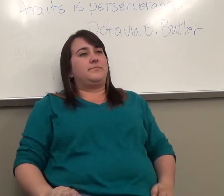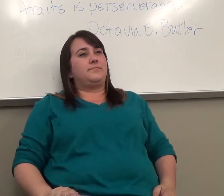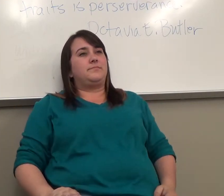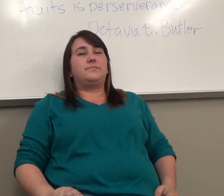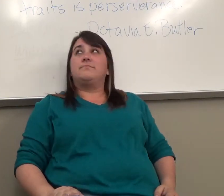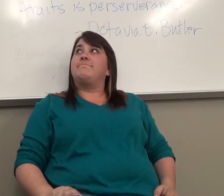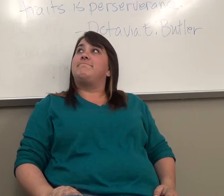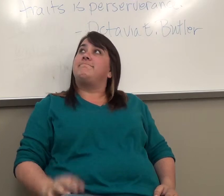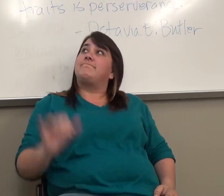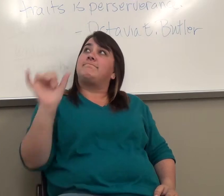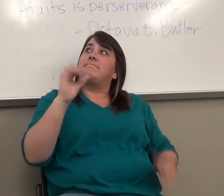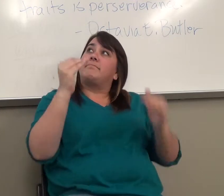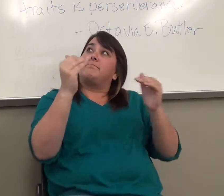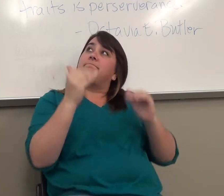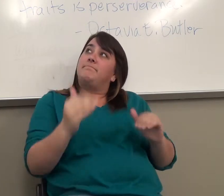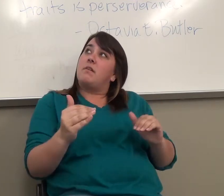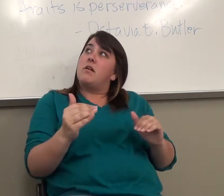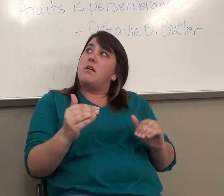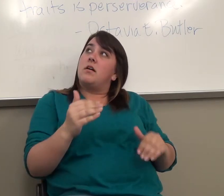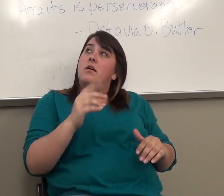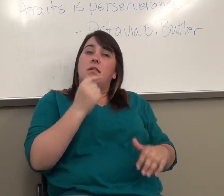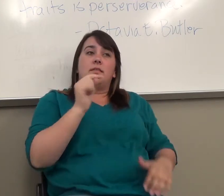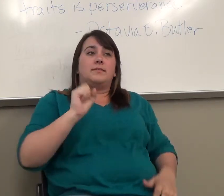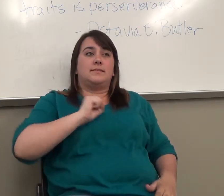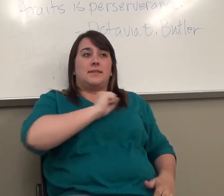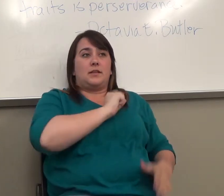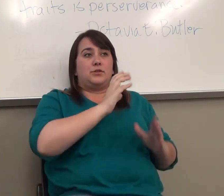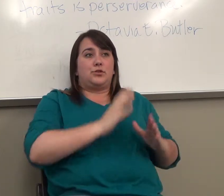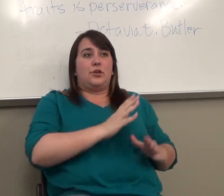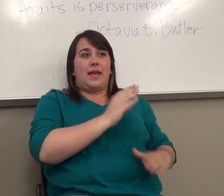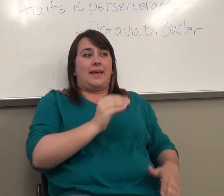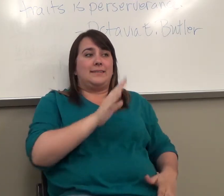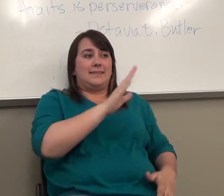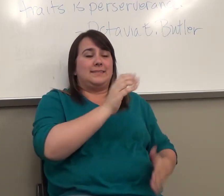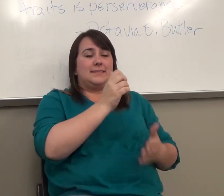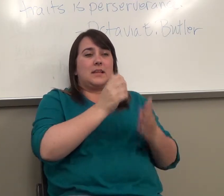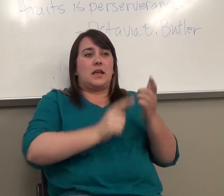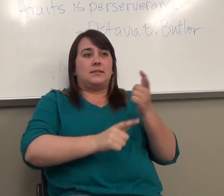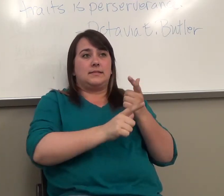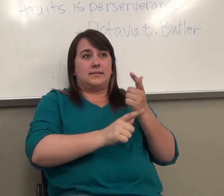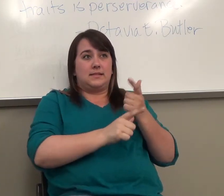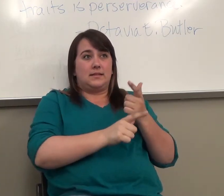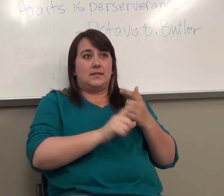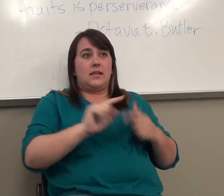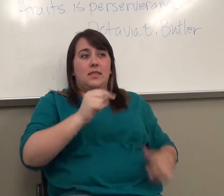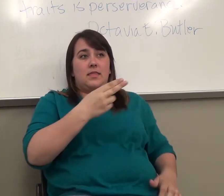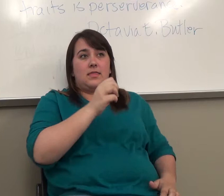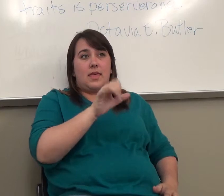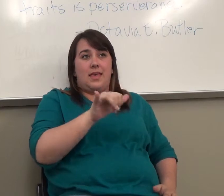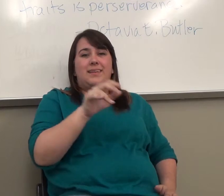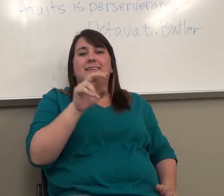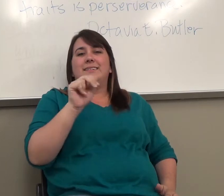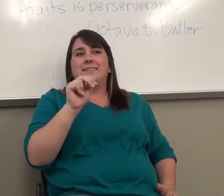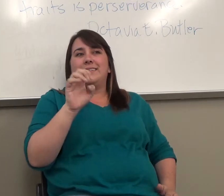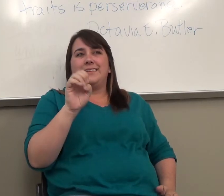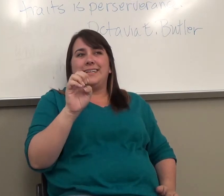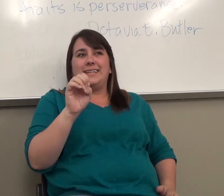Same thing. The senator and his assistant, they need, okay? This